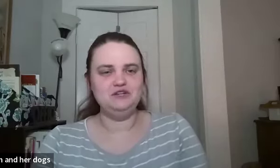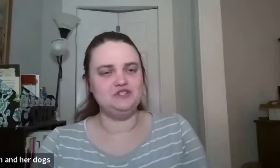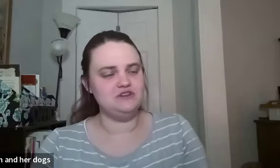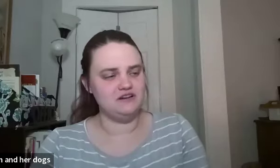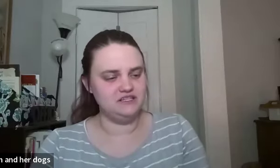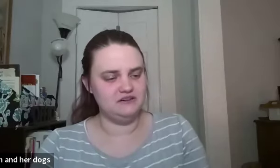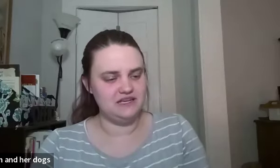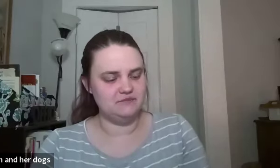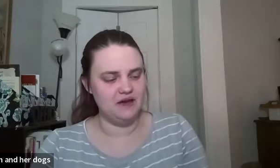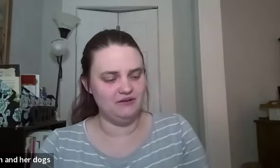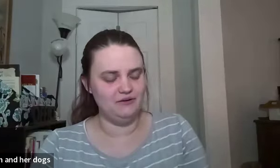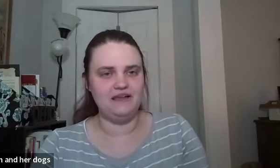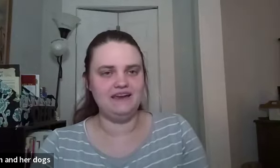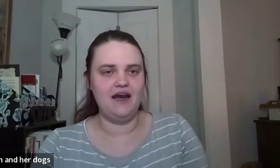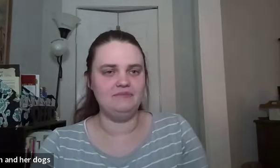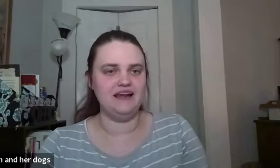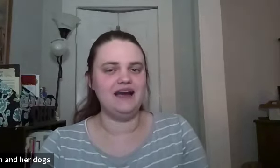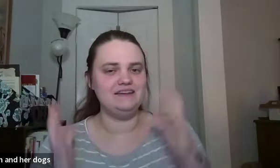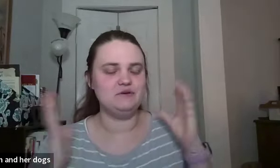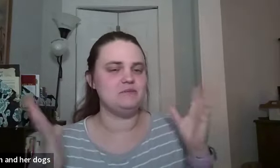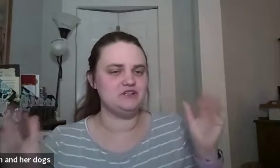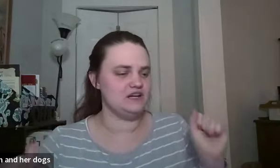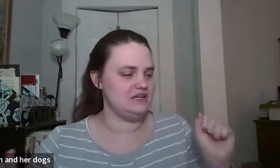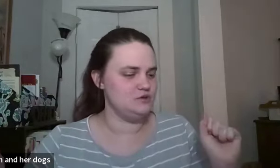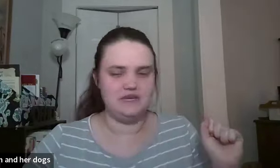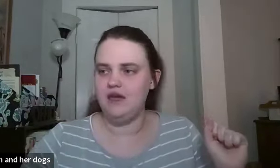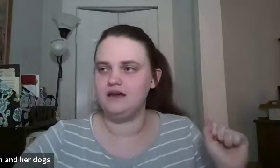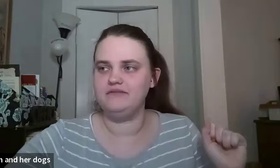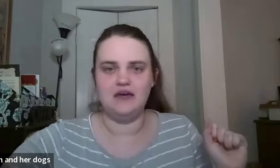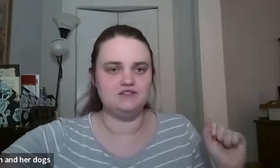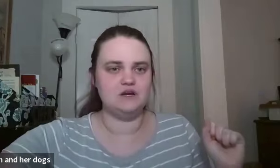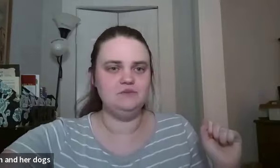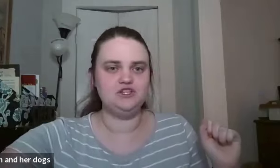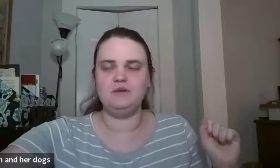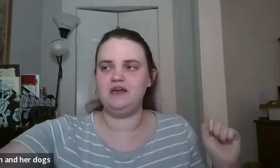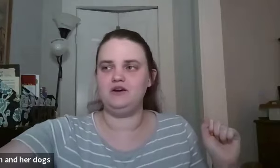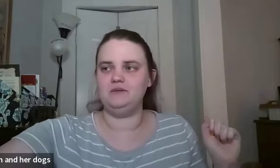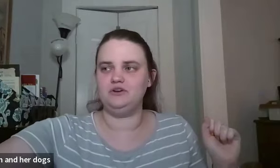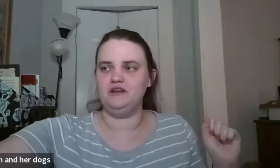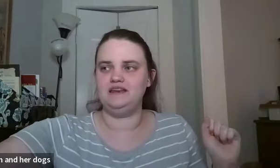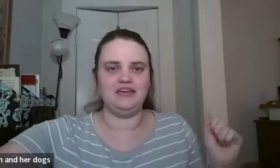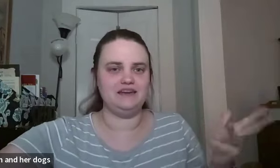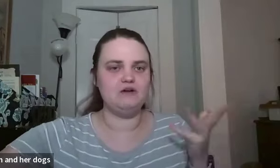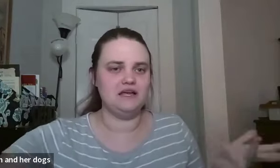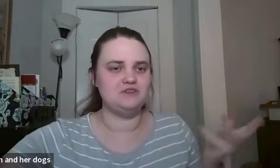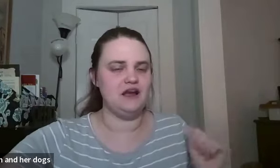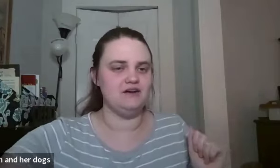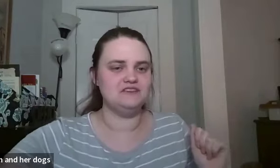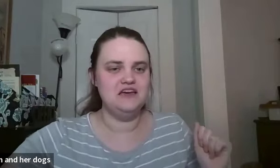you do talk to your kids about, or, like, I mean, I can remember talking to a cat that is randomly shown up in our neighborhood and, like, now claims our house, and